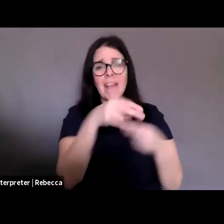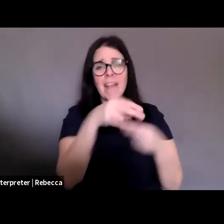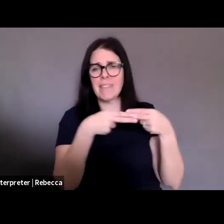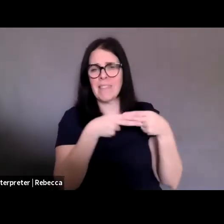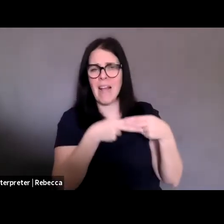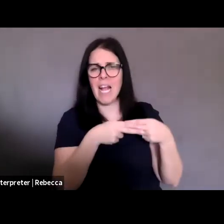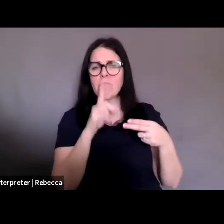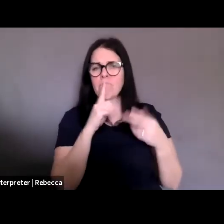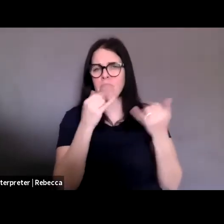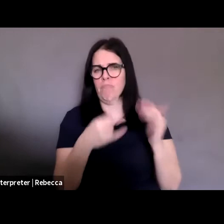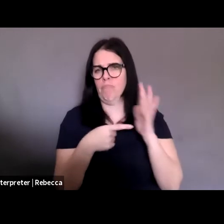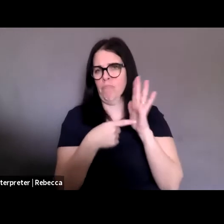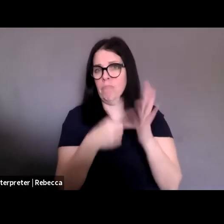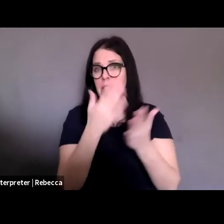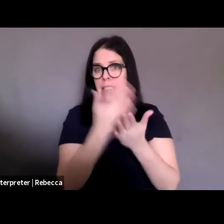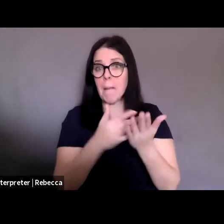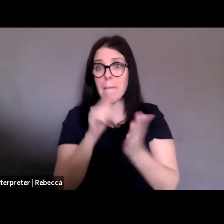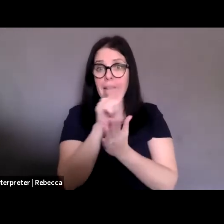currently conducting